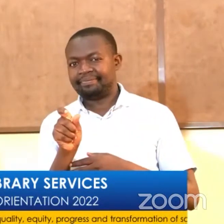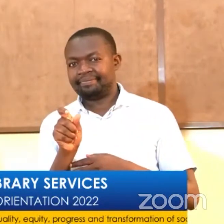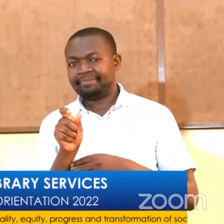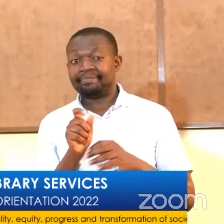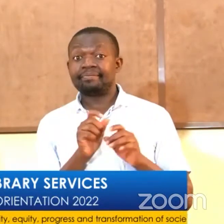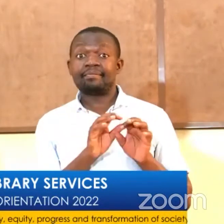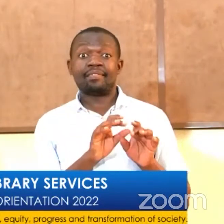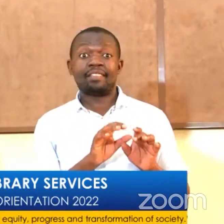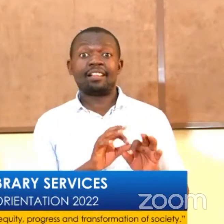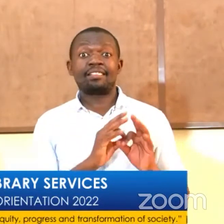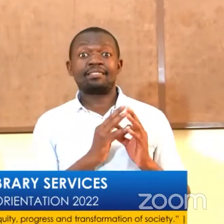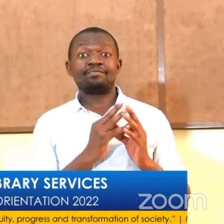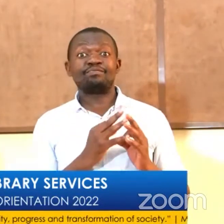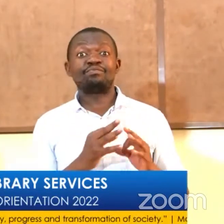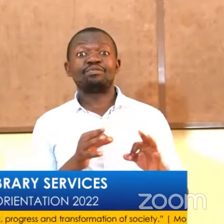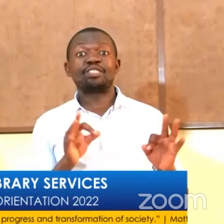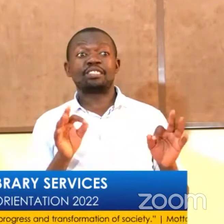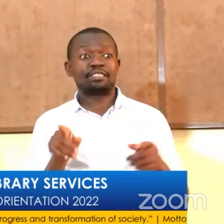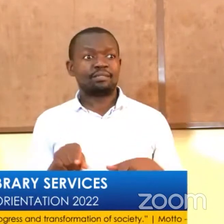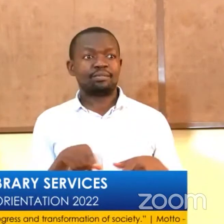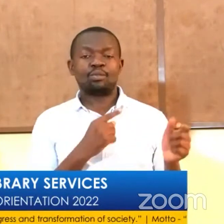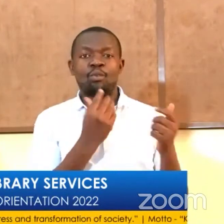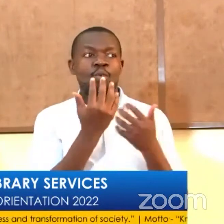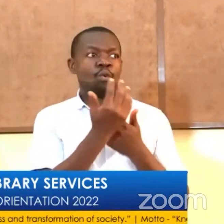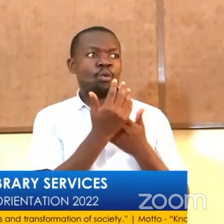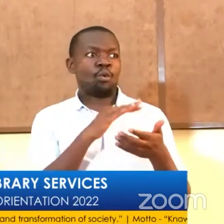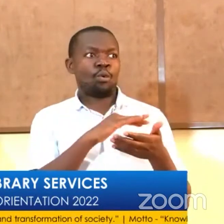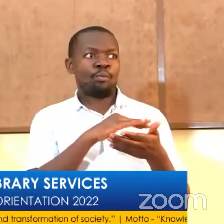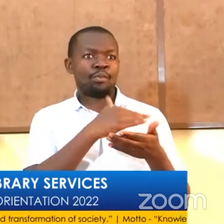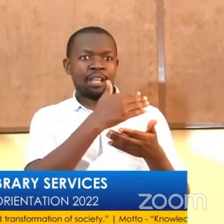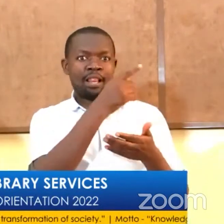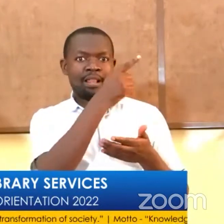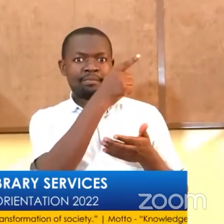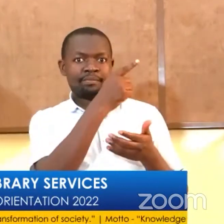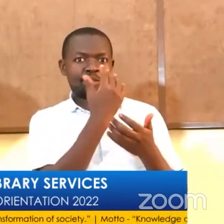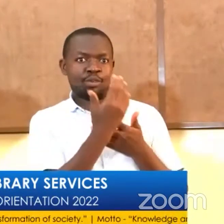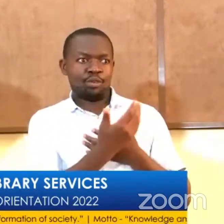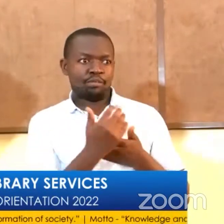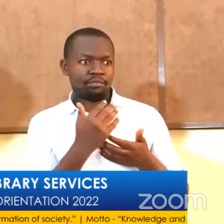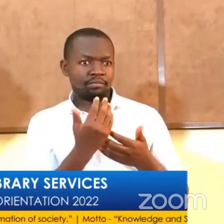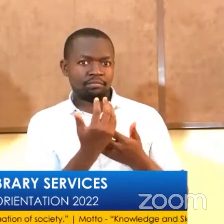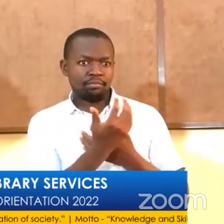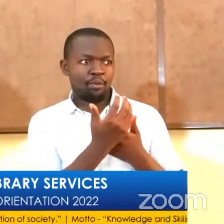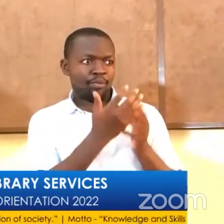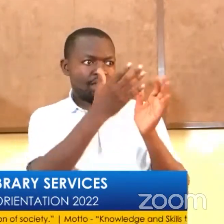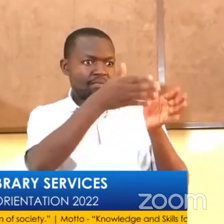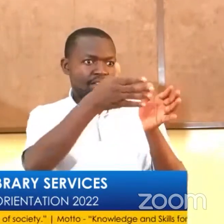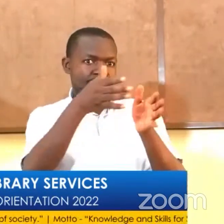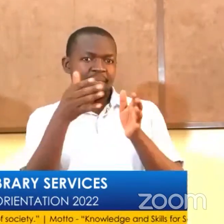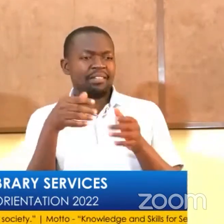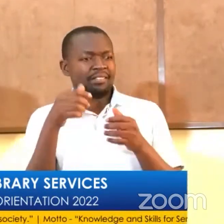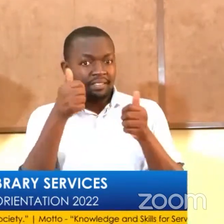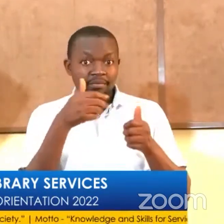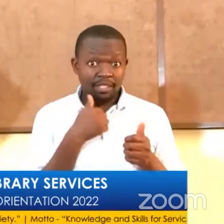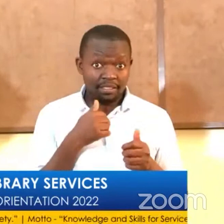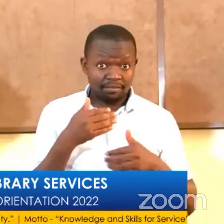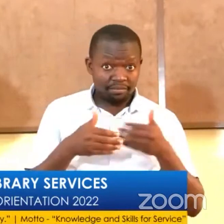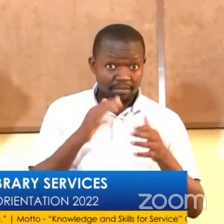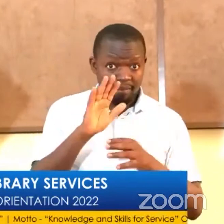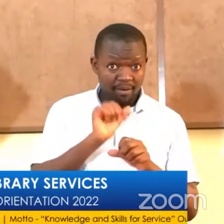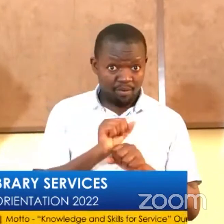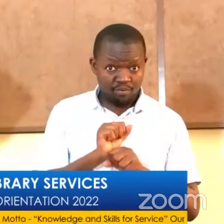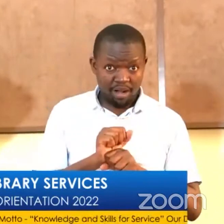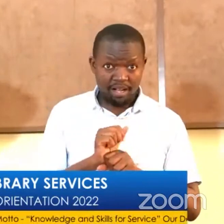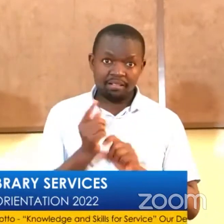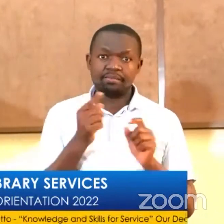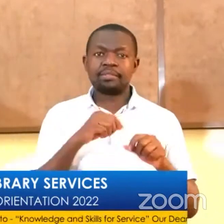Typing is free. You go to the computer lab and you type your own work. You word process your work